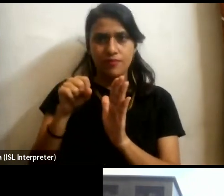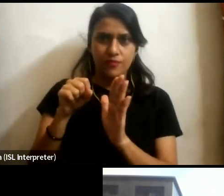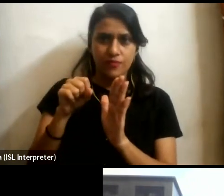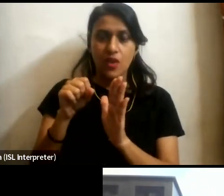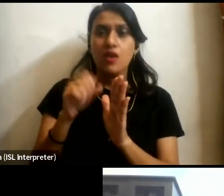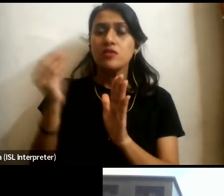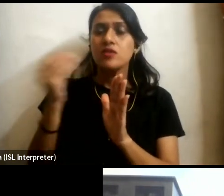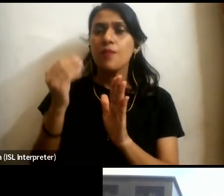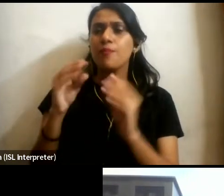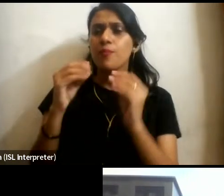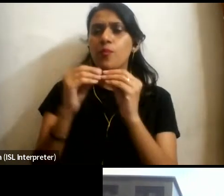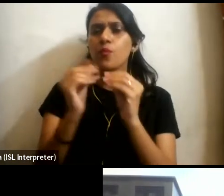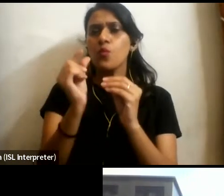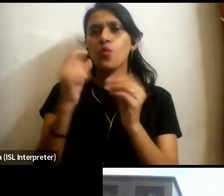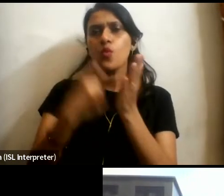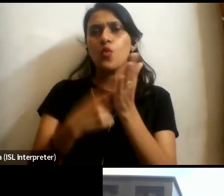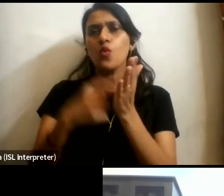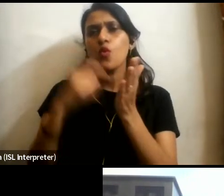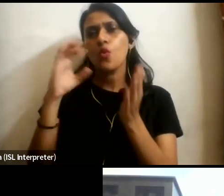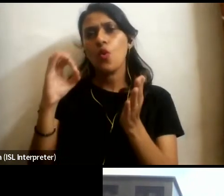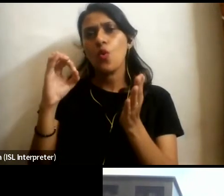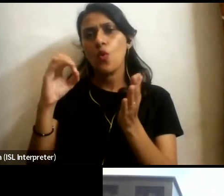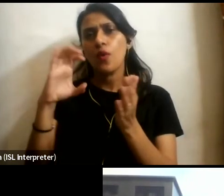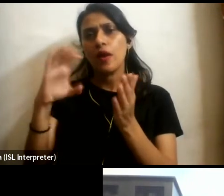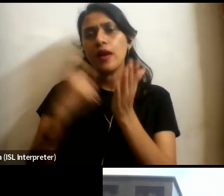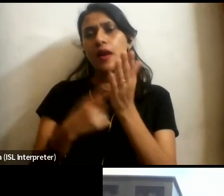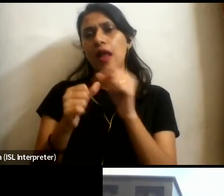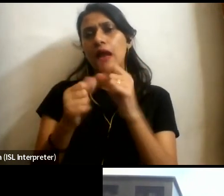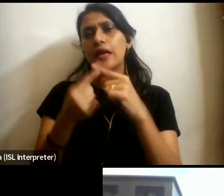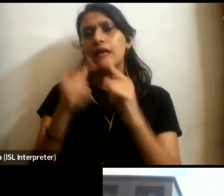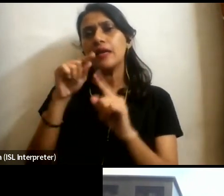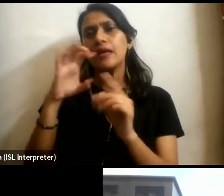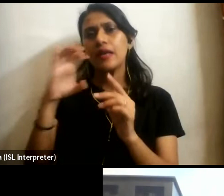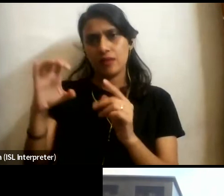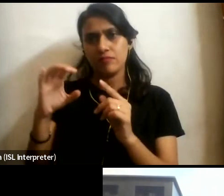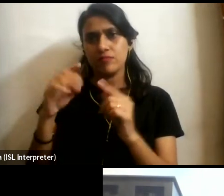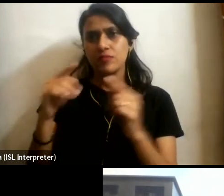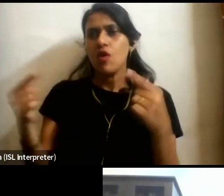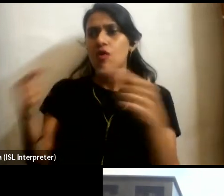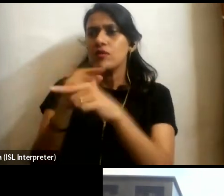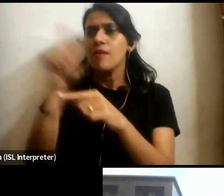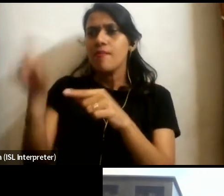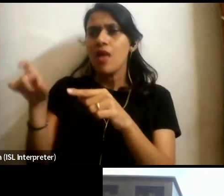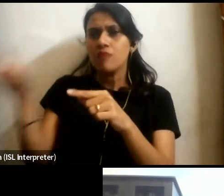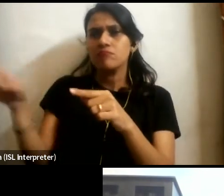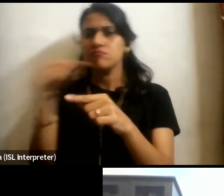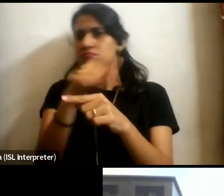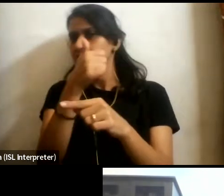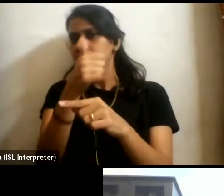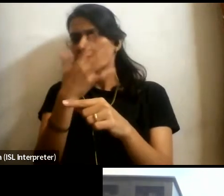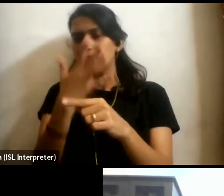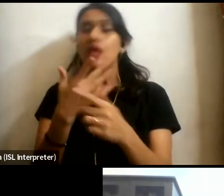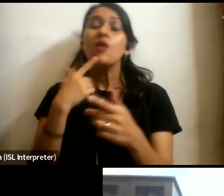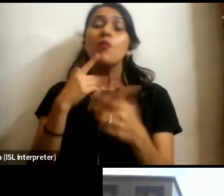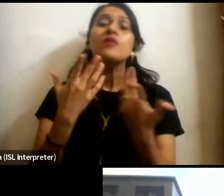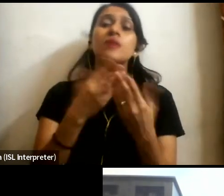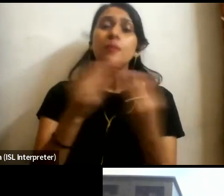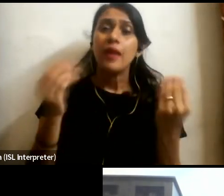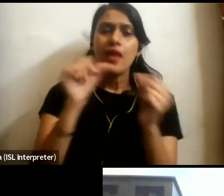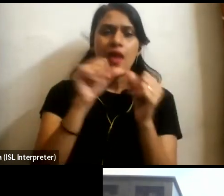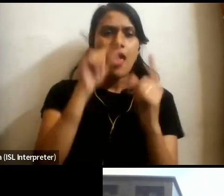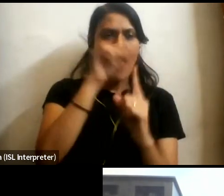bureaucratic processes, administrative processes of the court, perhaps there is a lot of value for technology, whether it's AI or other kind of